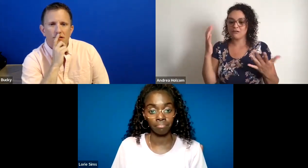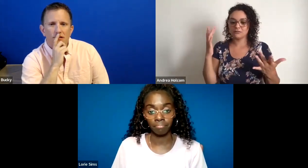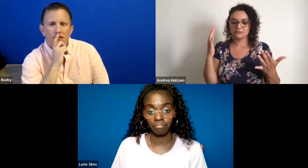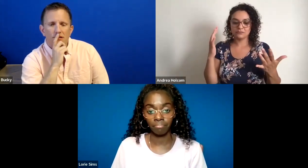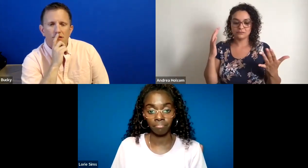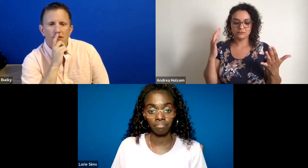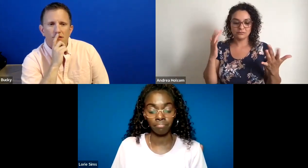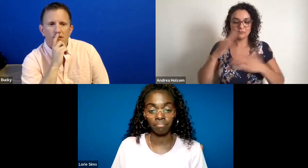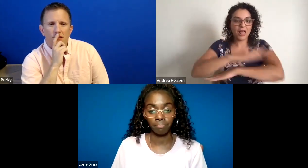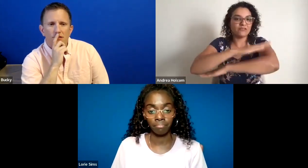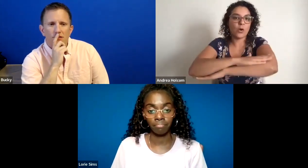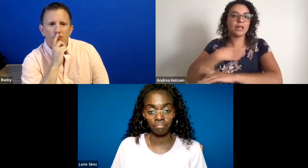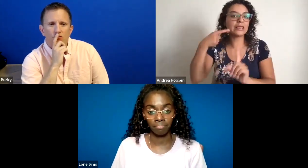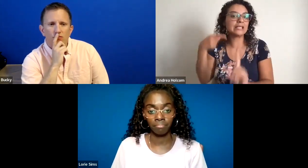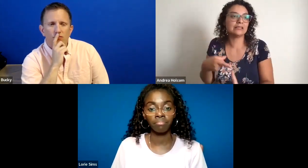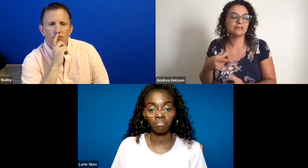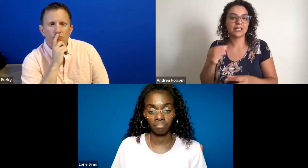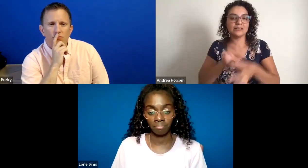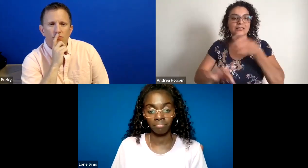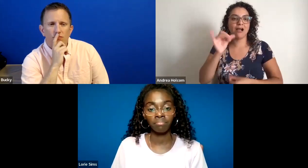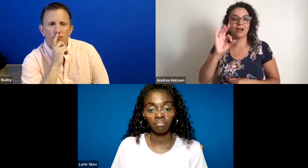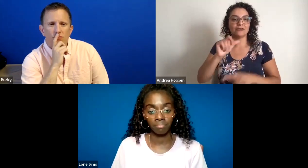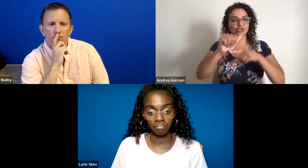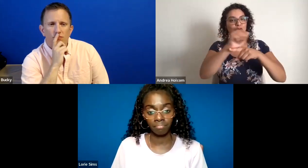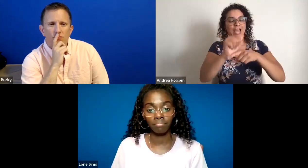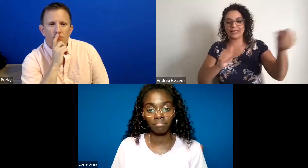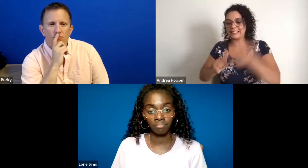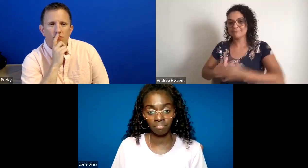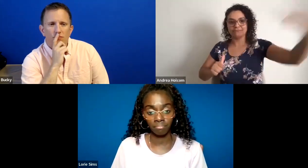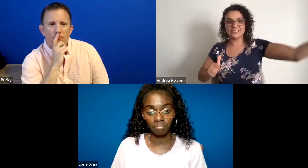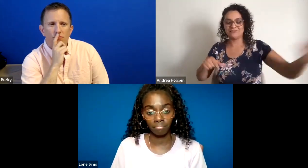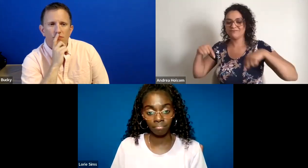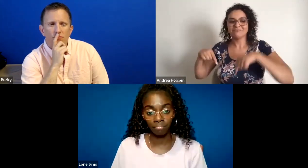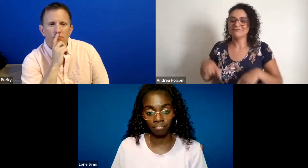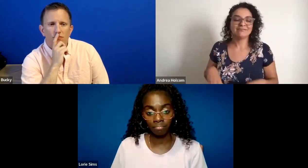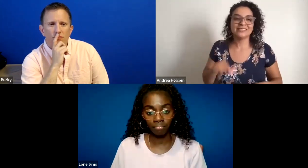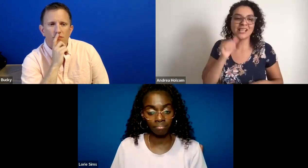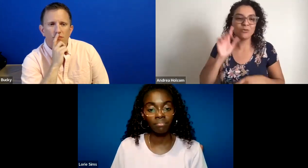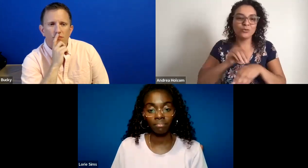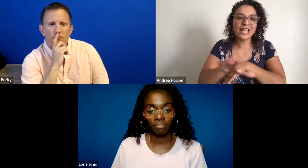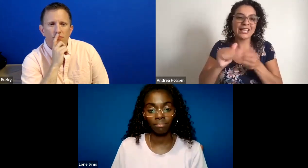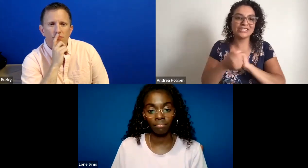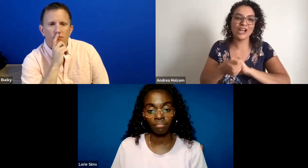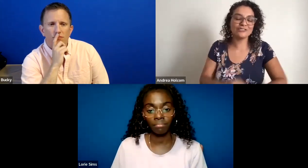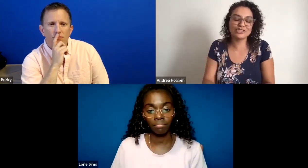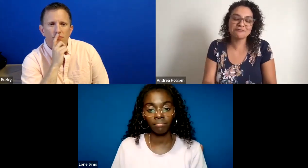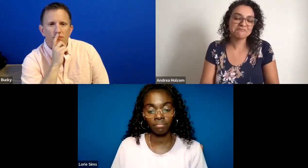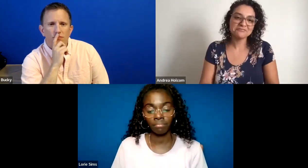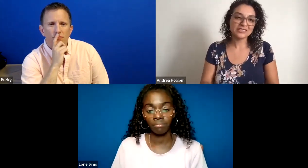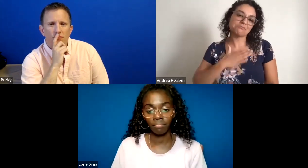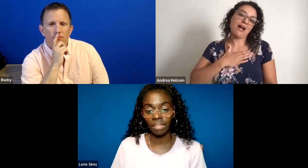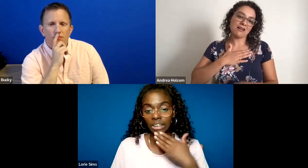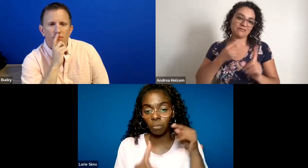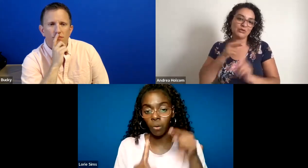comes from. That's where the work is done. That's the platform, I believe. Instead of just training someone and then having the trainer